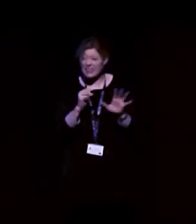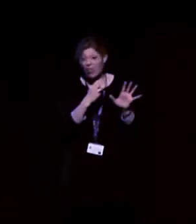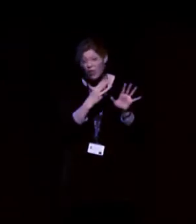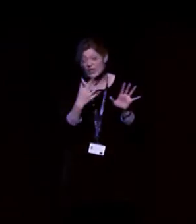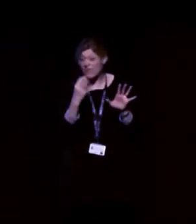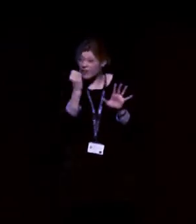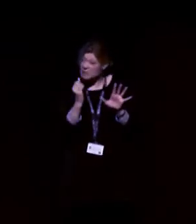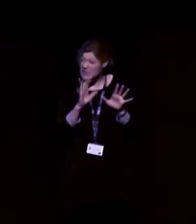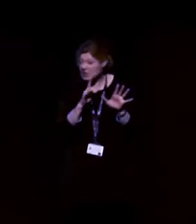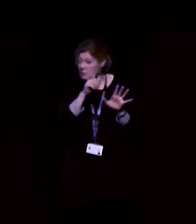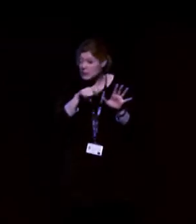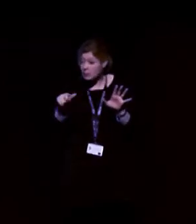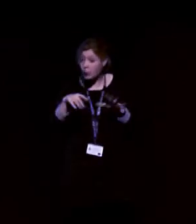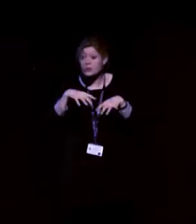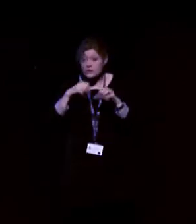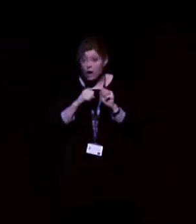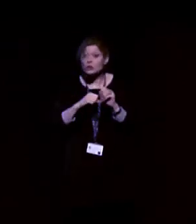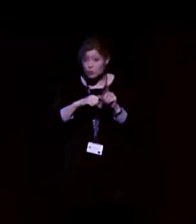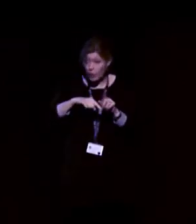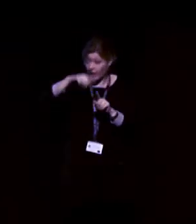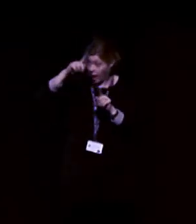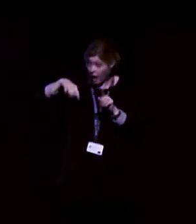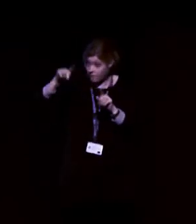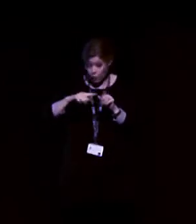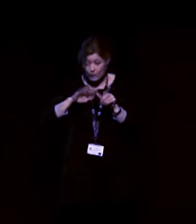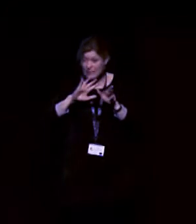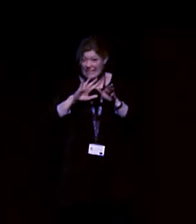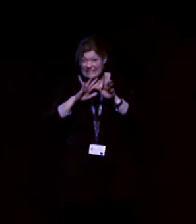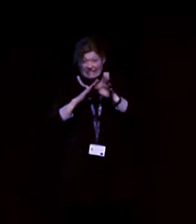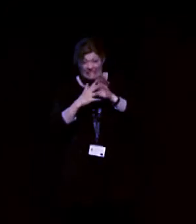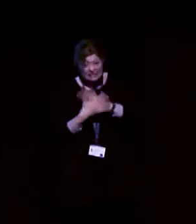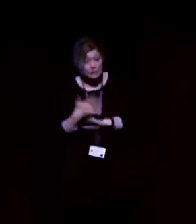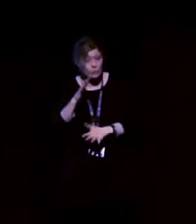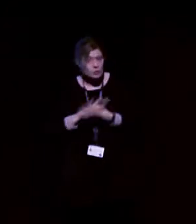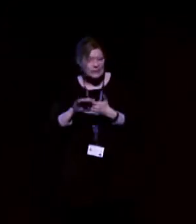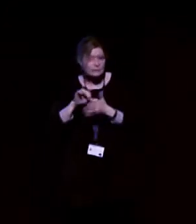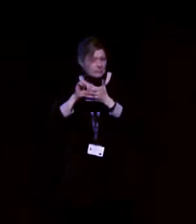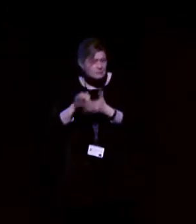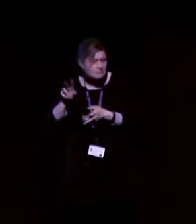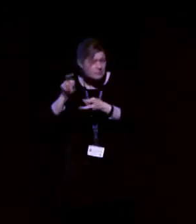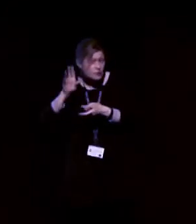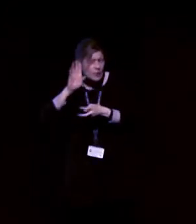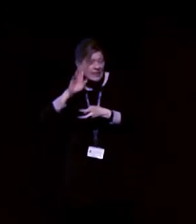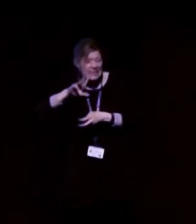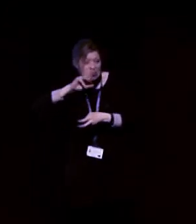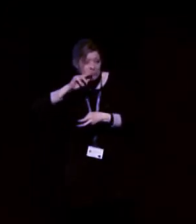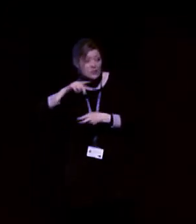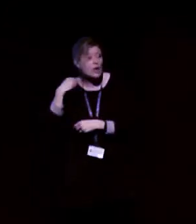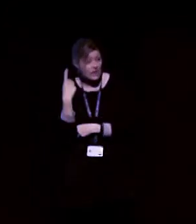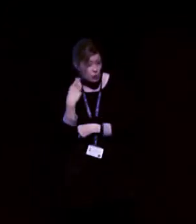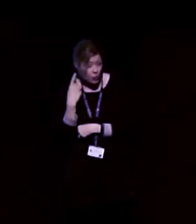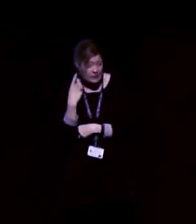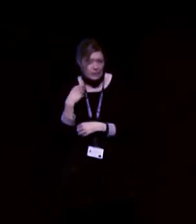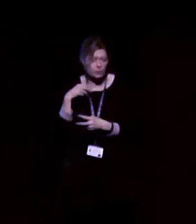high frequency hearing, which affects their ability to hear speech in noise and speech perception in noise, and particularly the